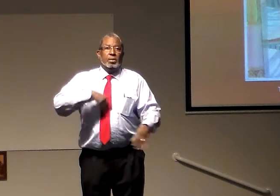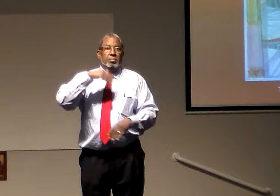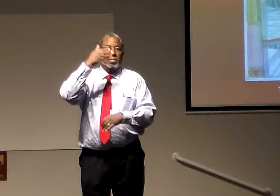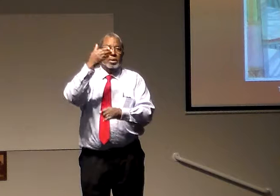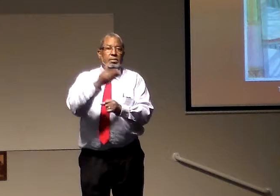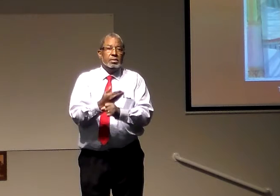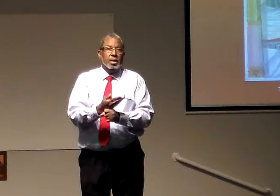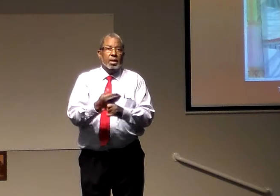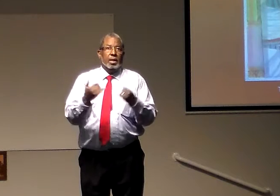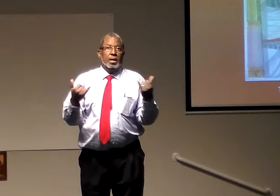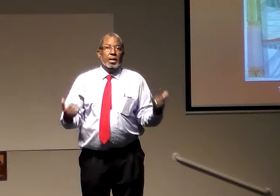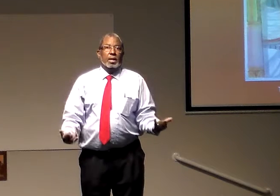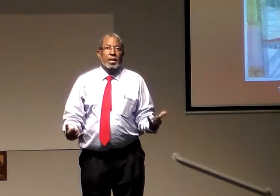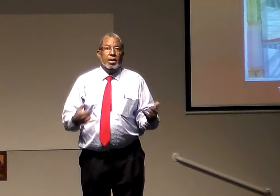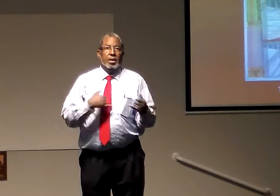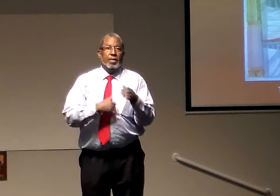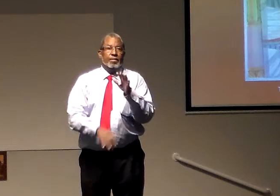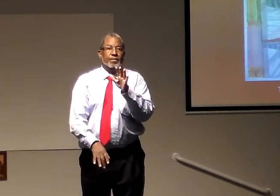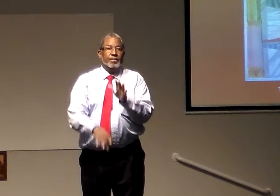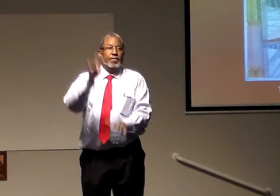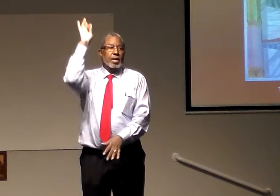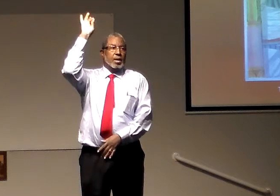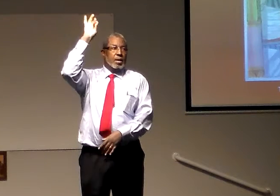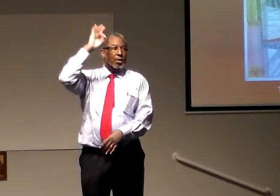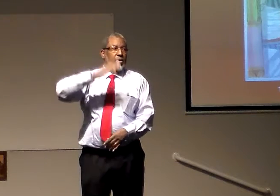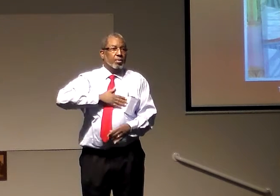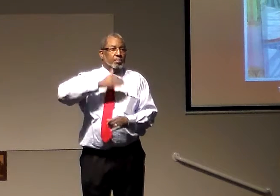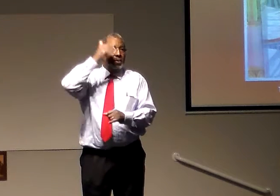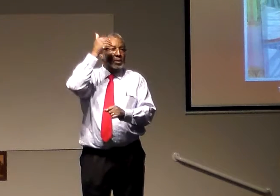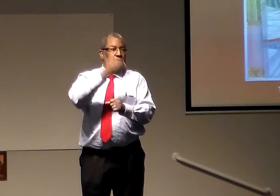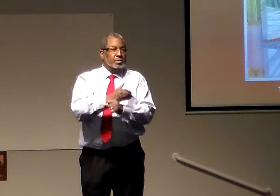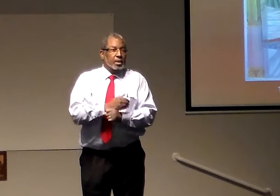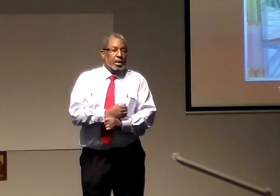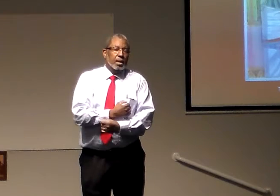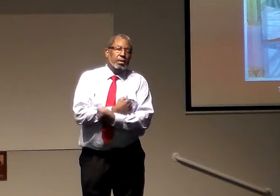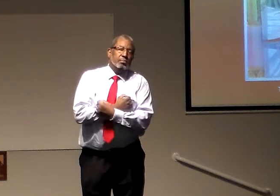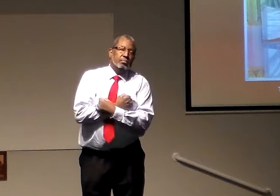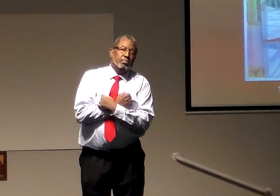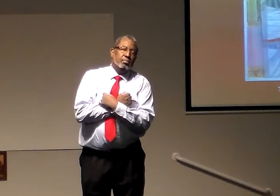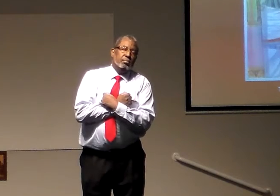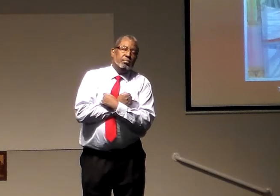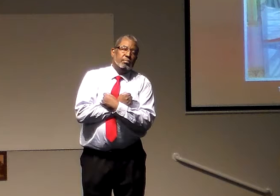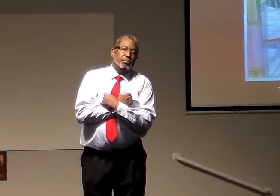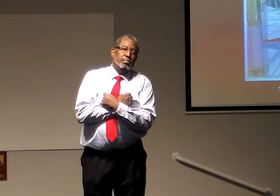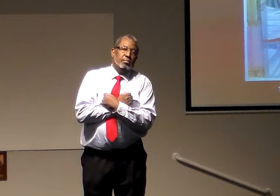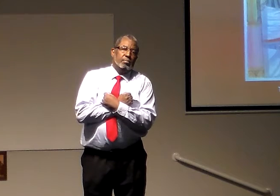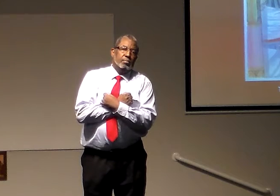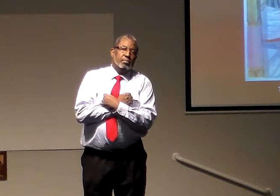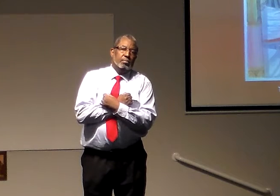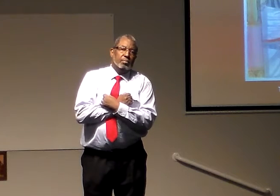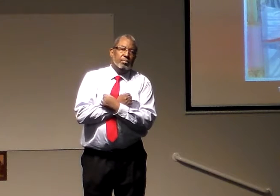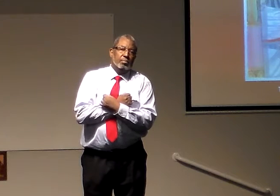Oh, I lost my son and now I found him. I found my son. Oh, I miss